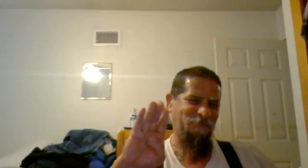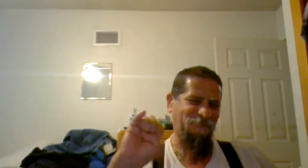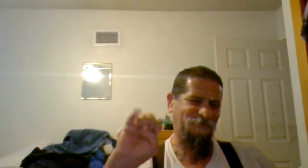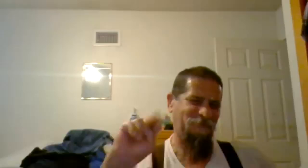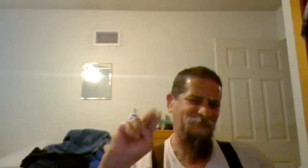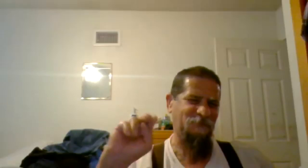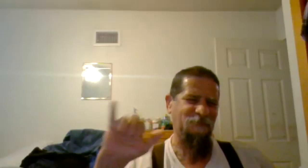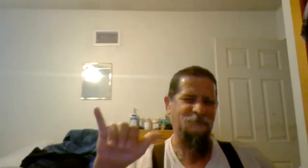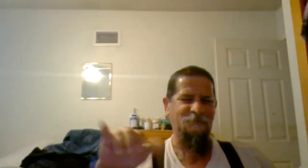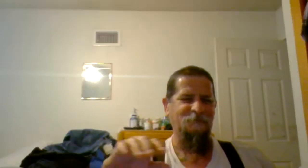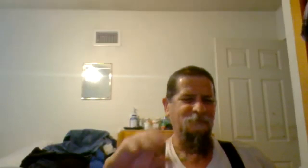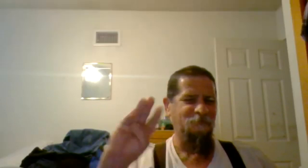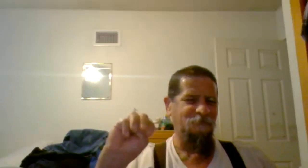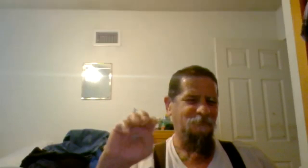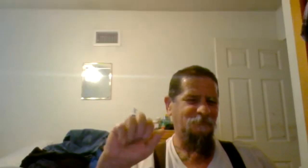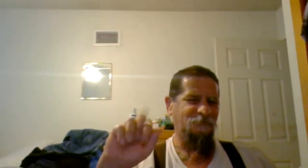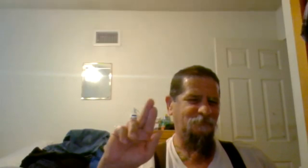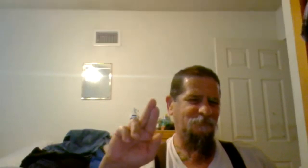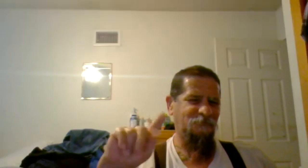Now to Benny. Hi, this is Benny